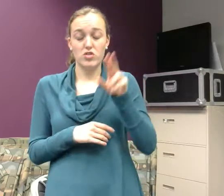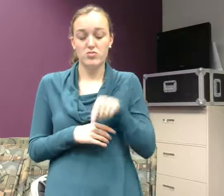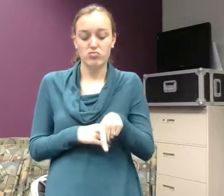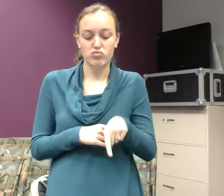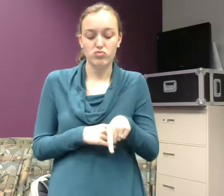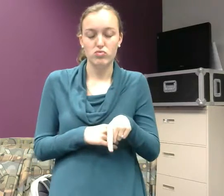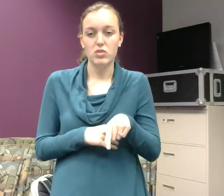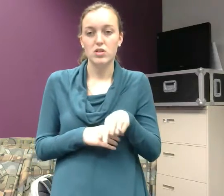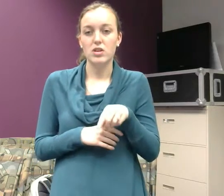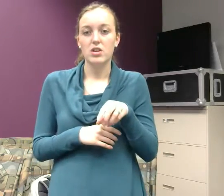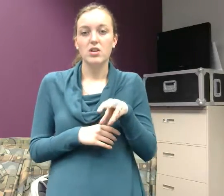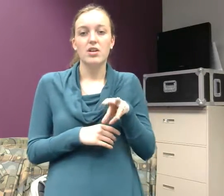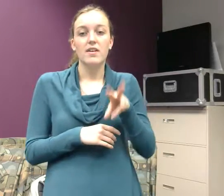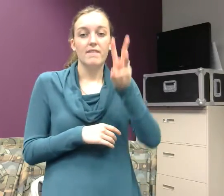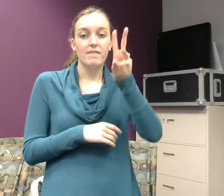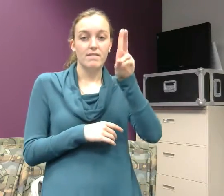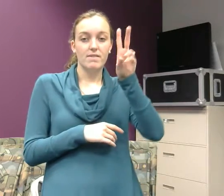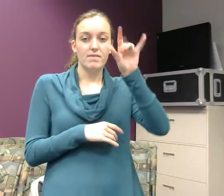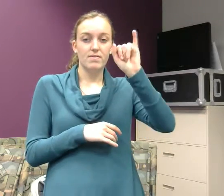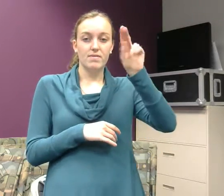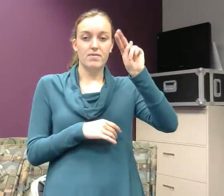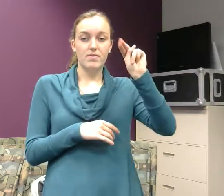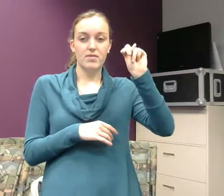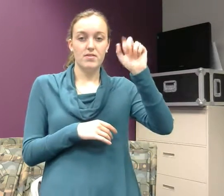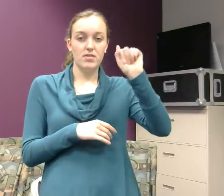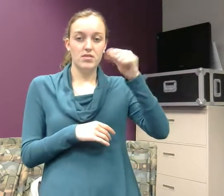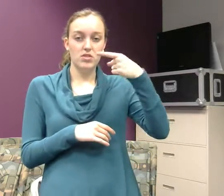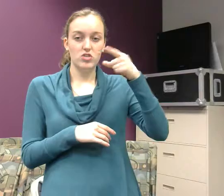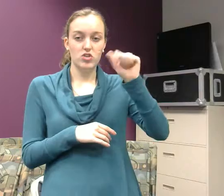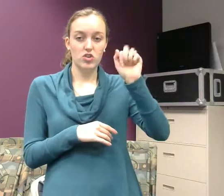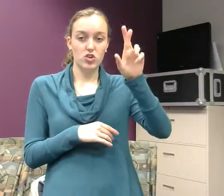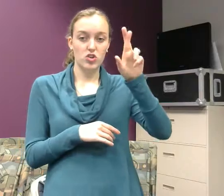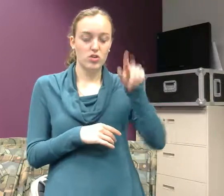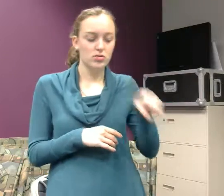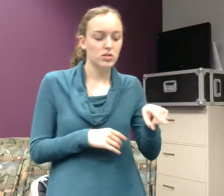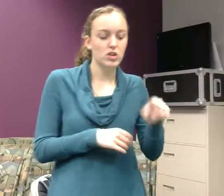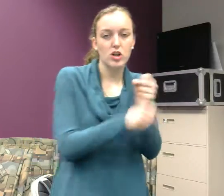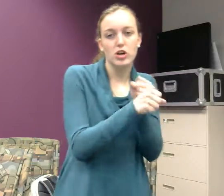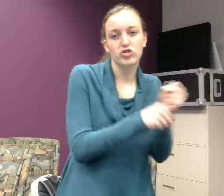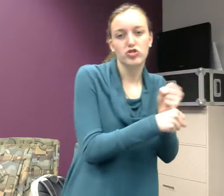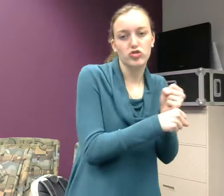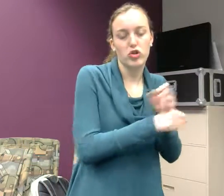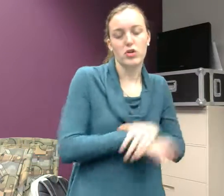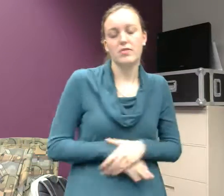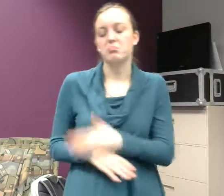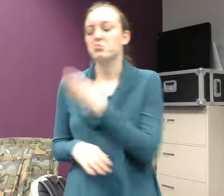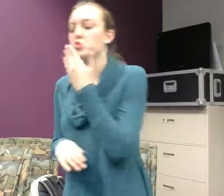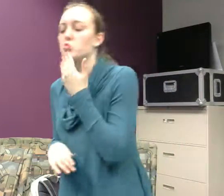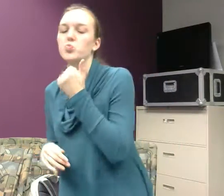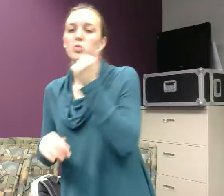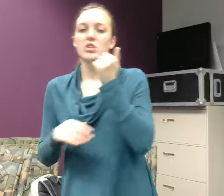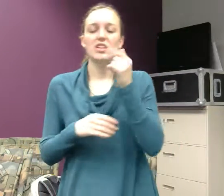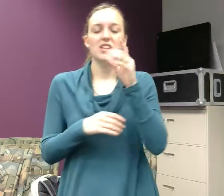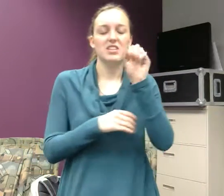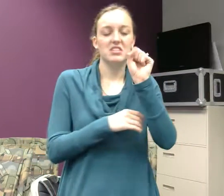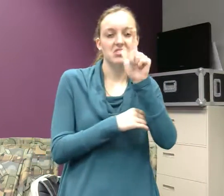and coffee. Okay? So we're going to be tasting sweet things, salty things, bitter things,